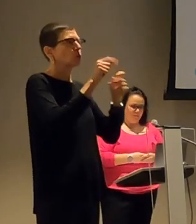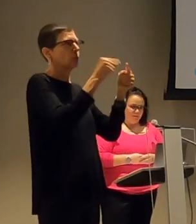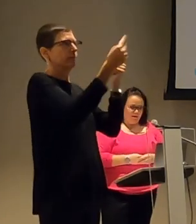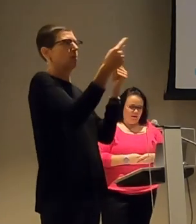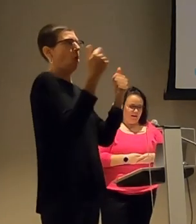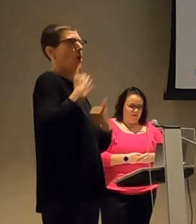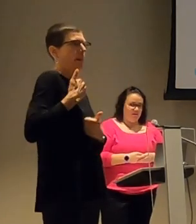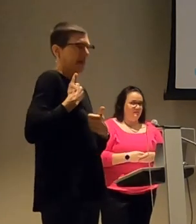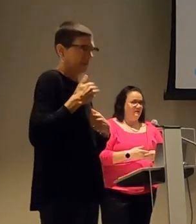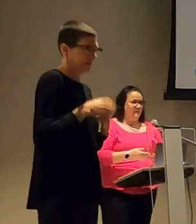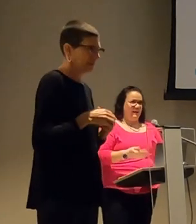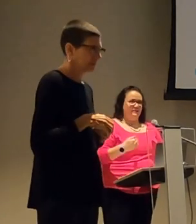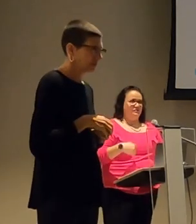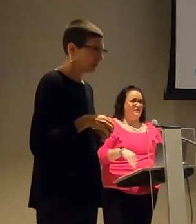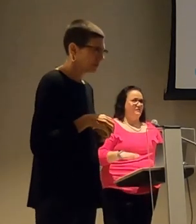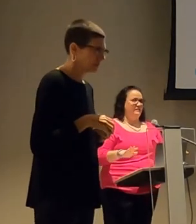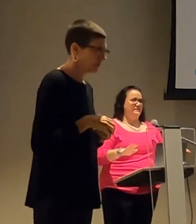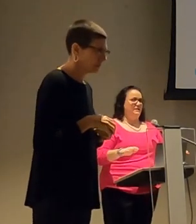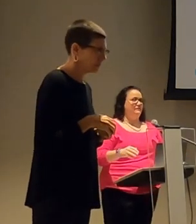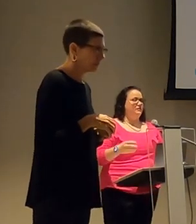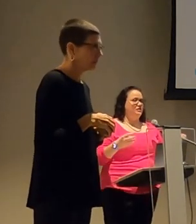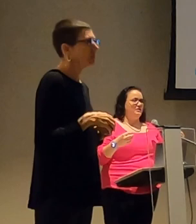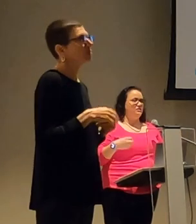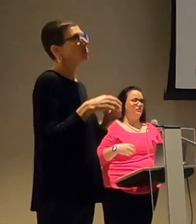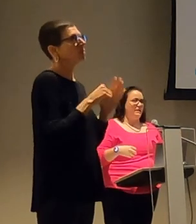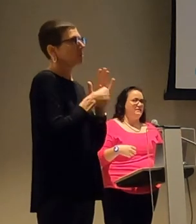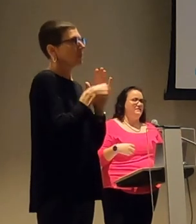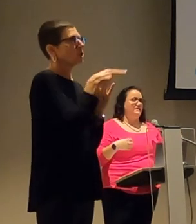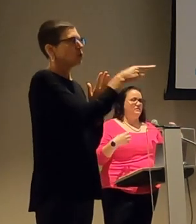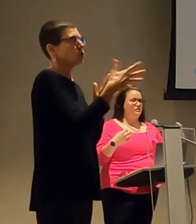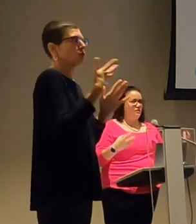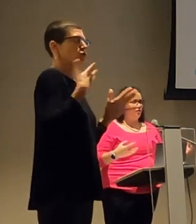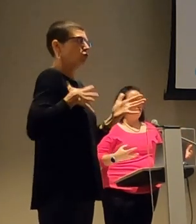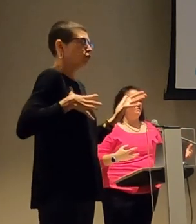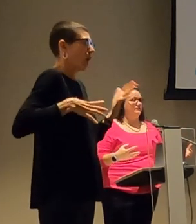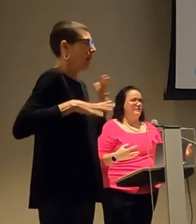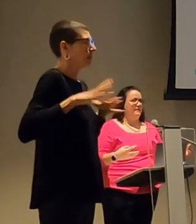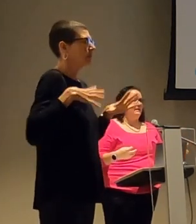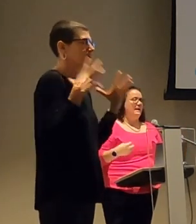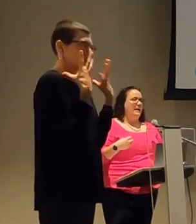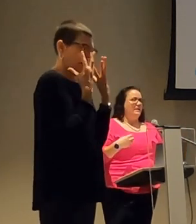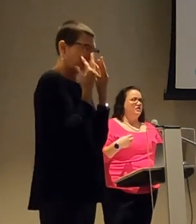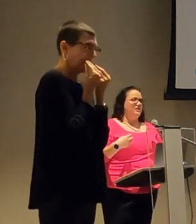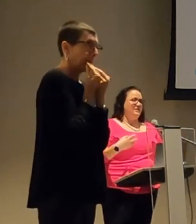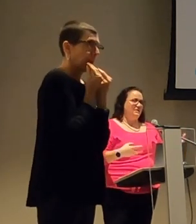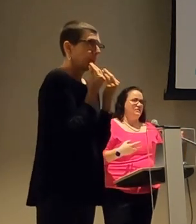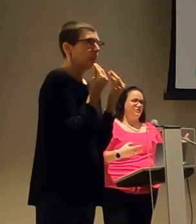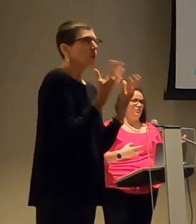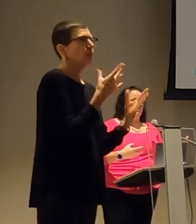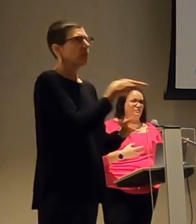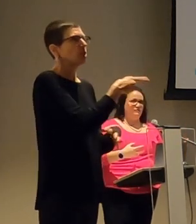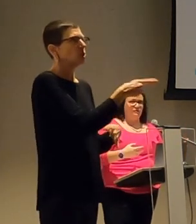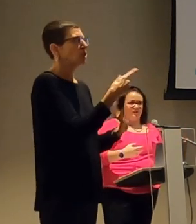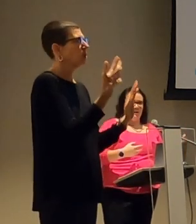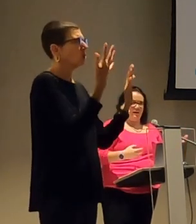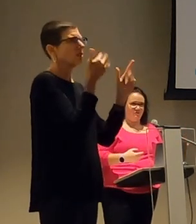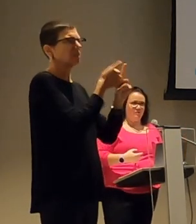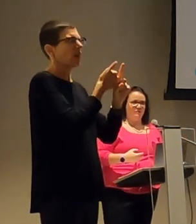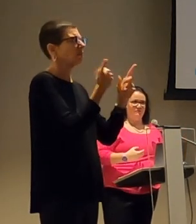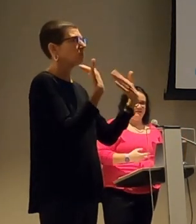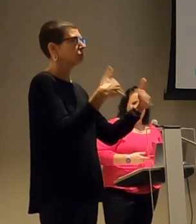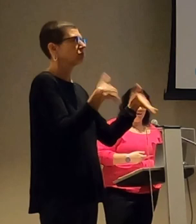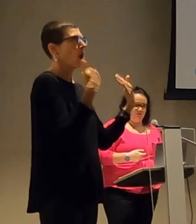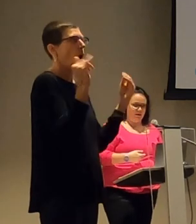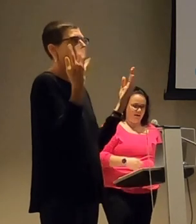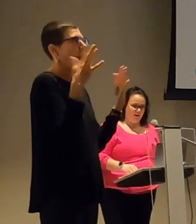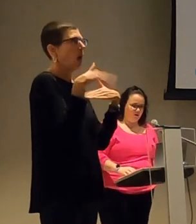army. And I can't stress this enough, she is dressed so beautifully, and she is so beautiful that